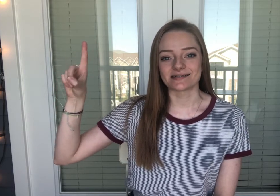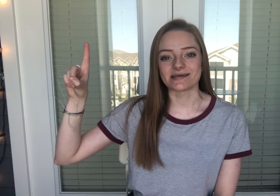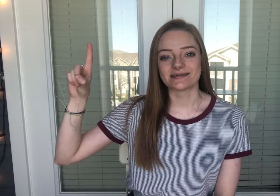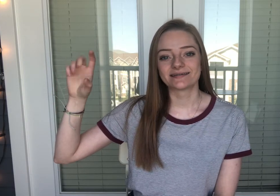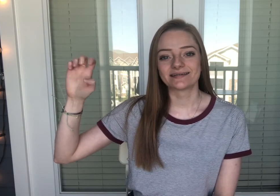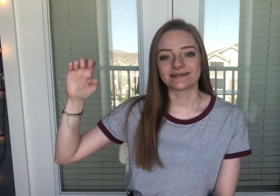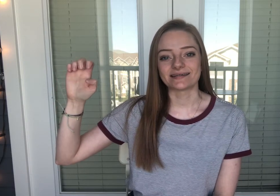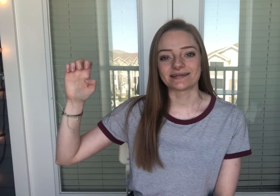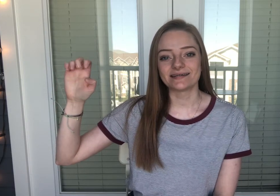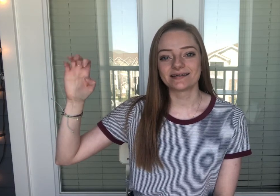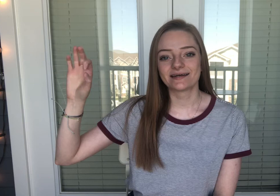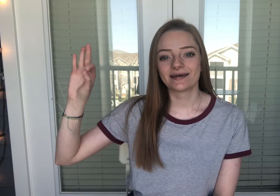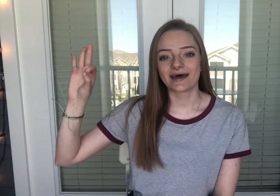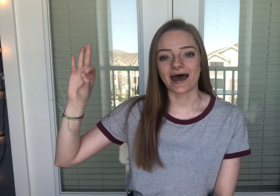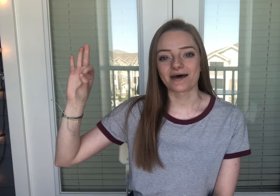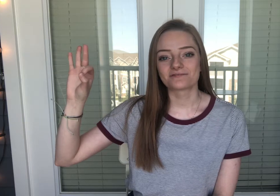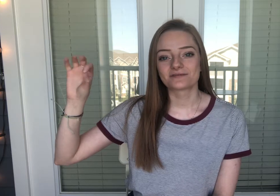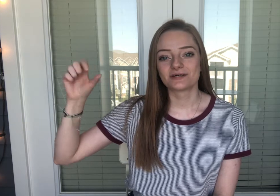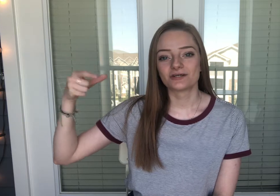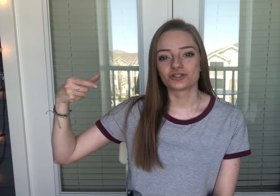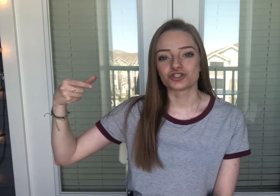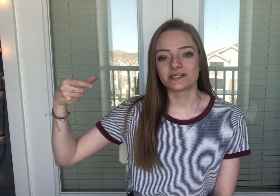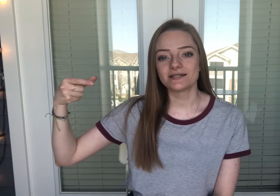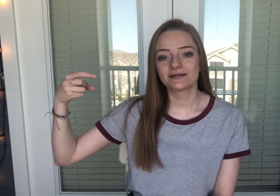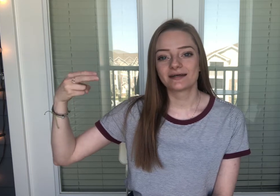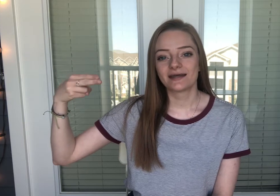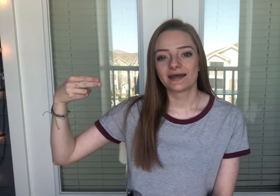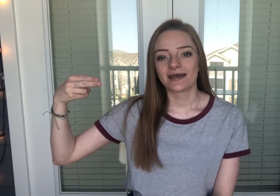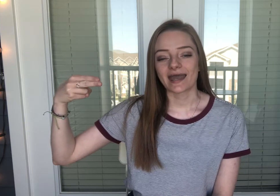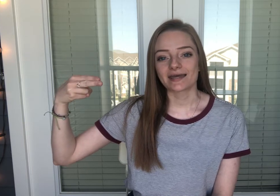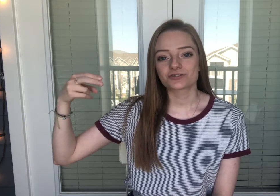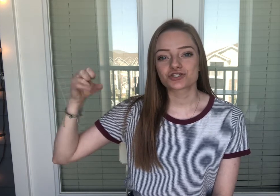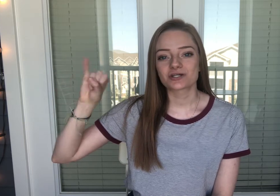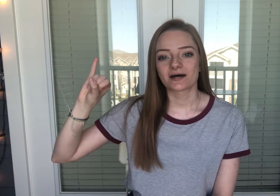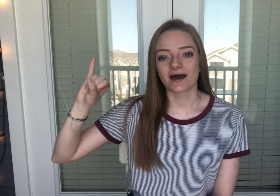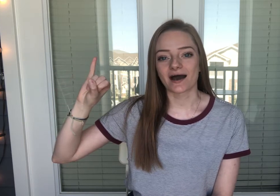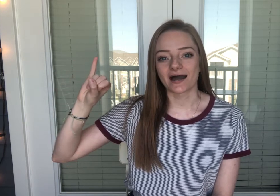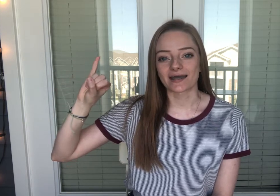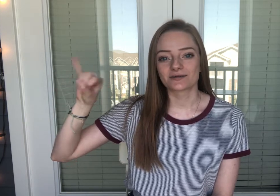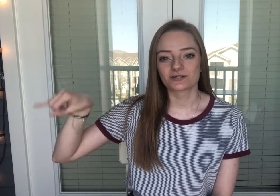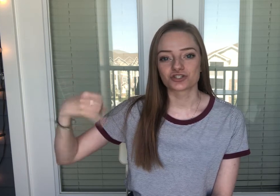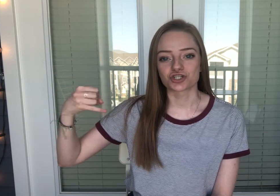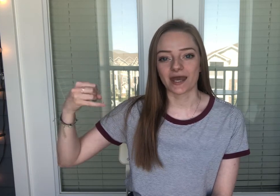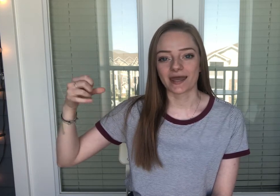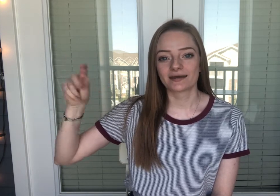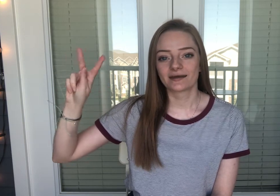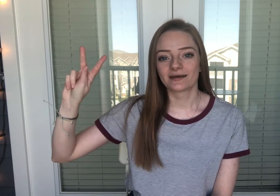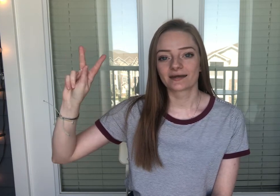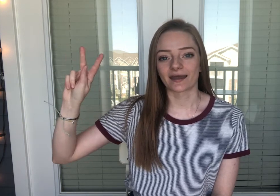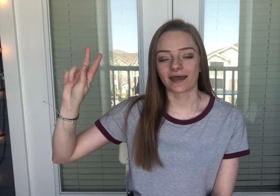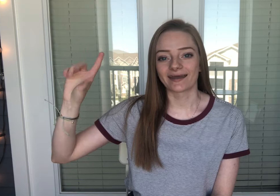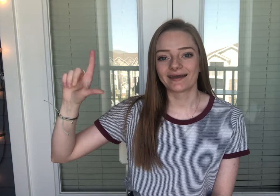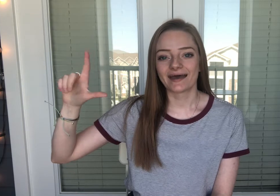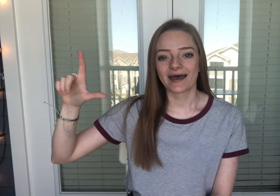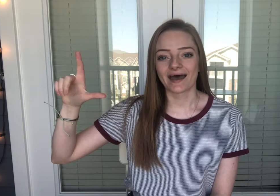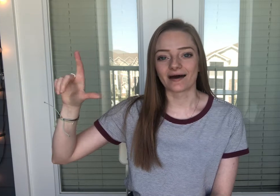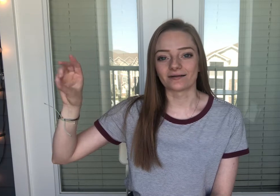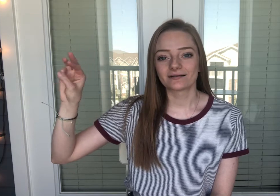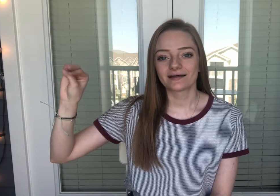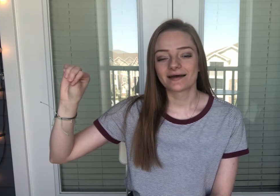D, E, F, G, H, I, J, K, L,